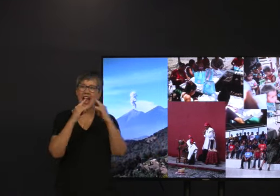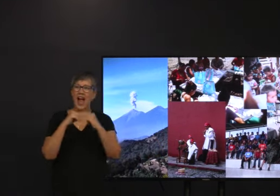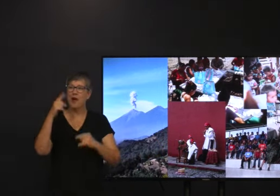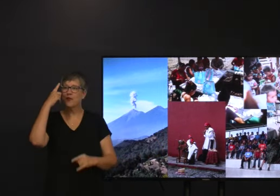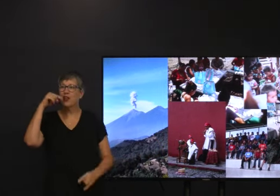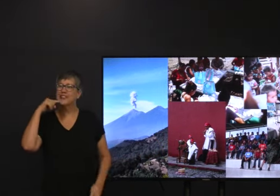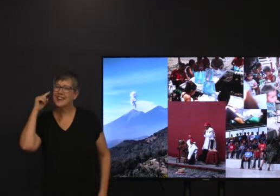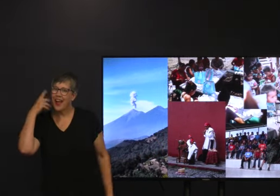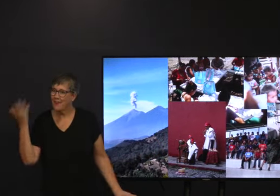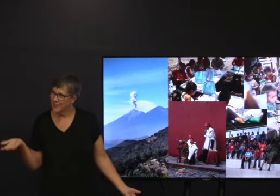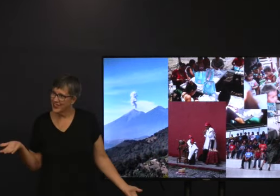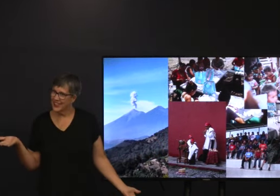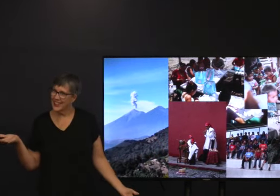This is a camp for the deaf.